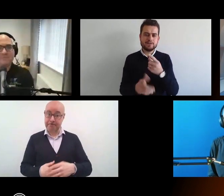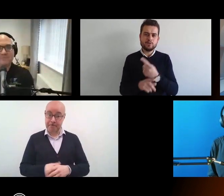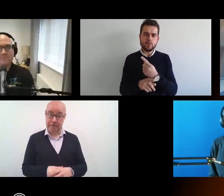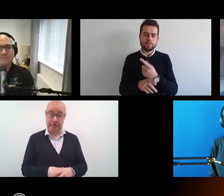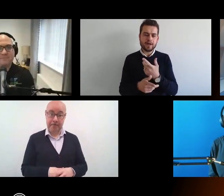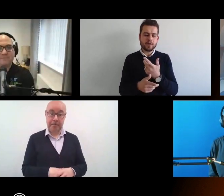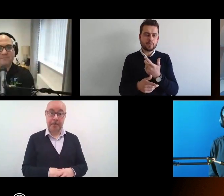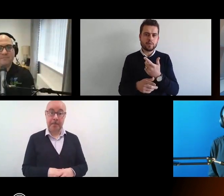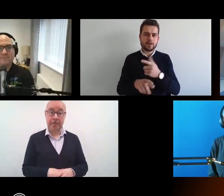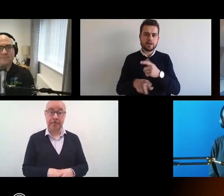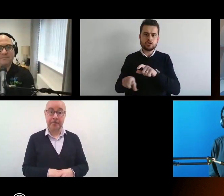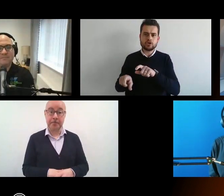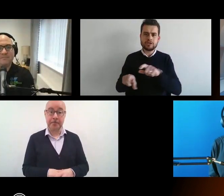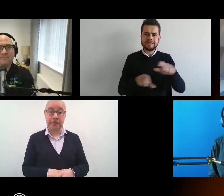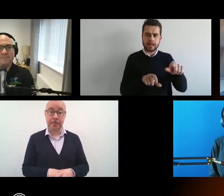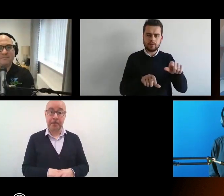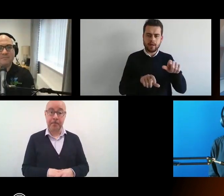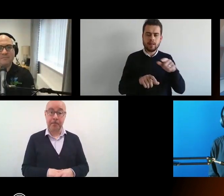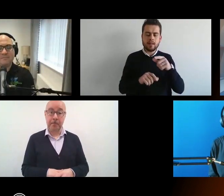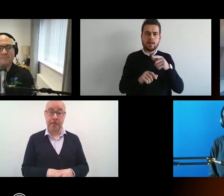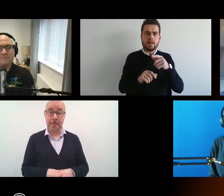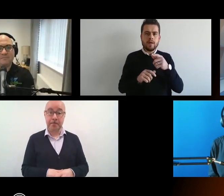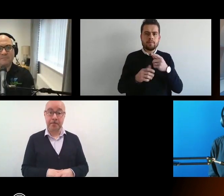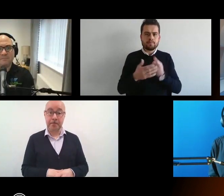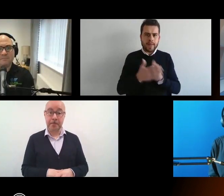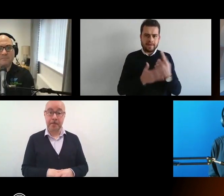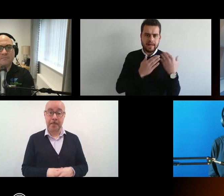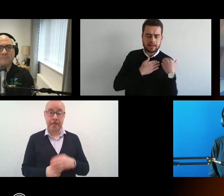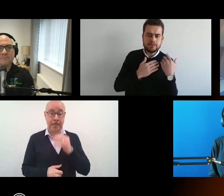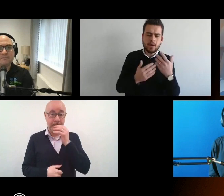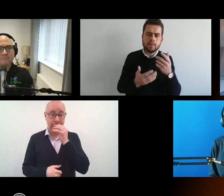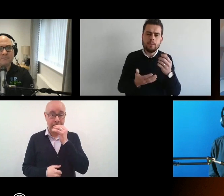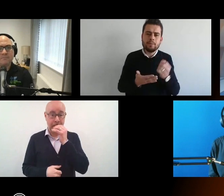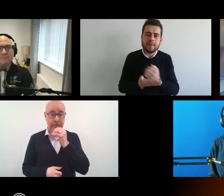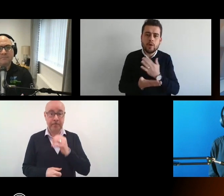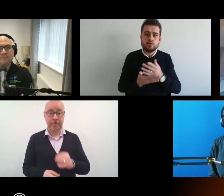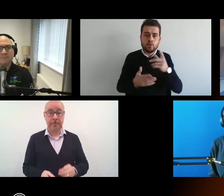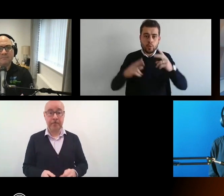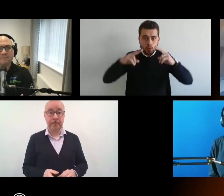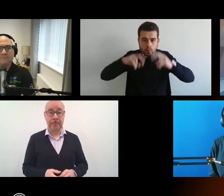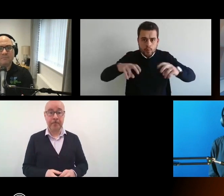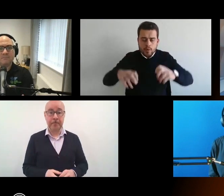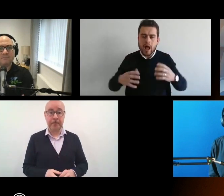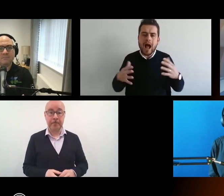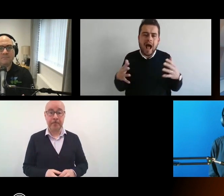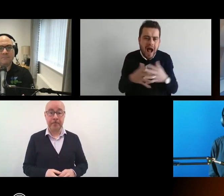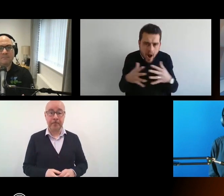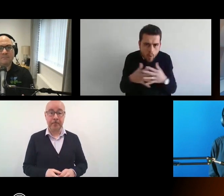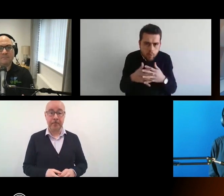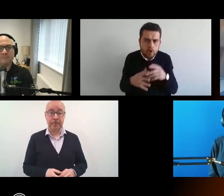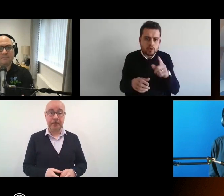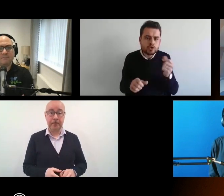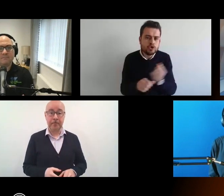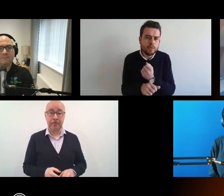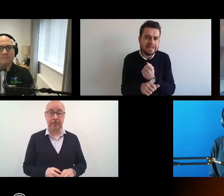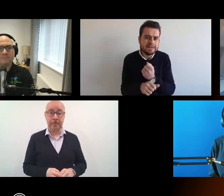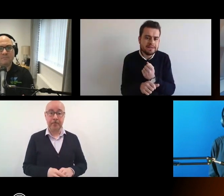Thanks, James. If I can just add there that when we're talking about sustainability,